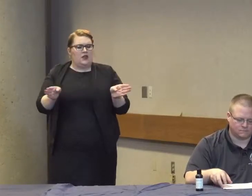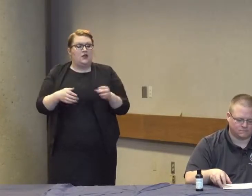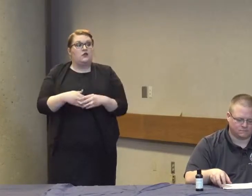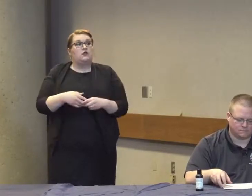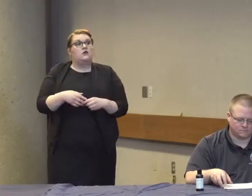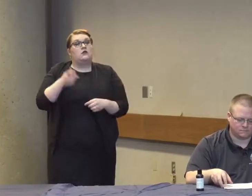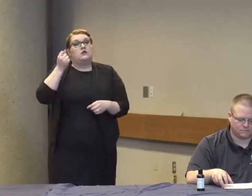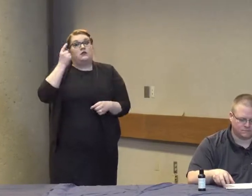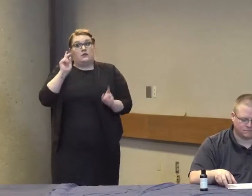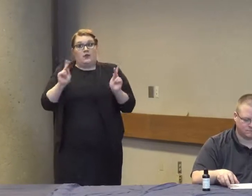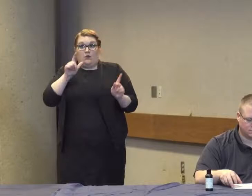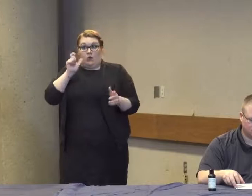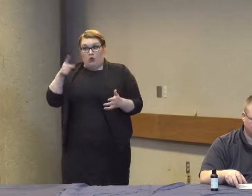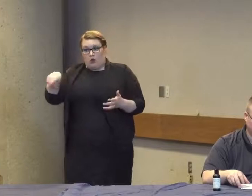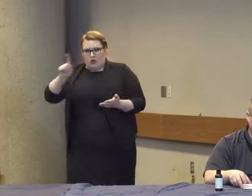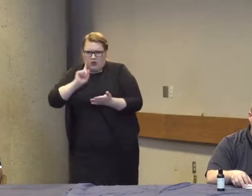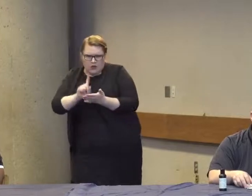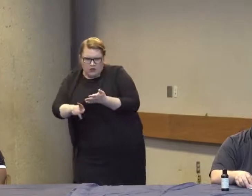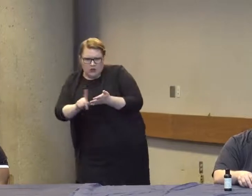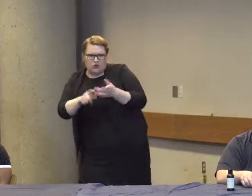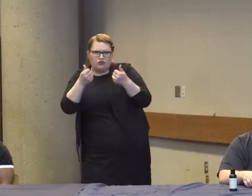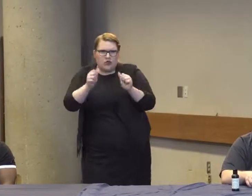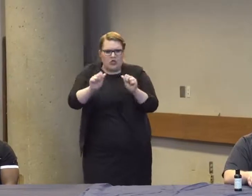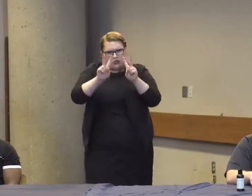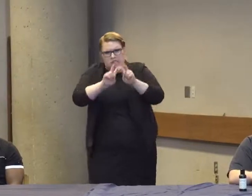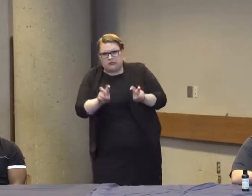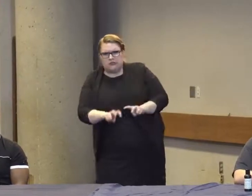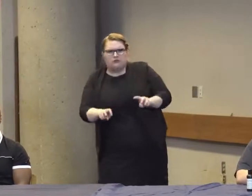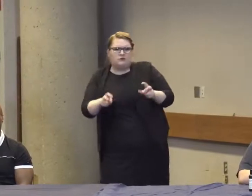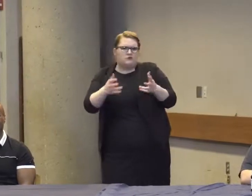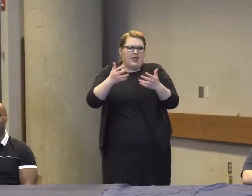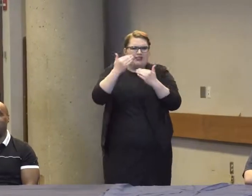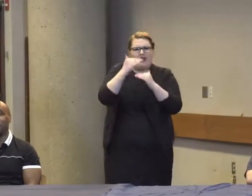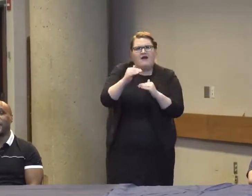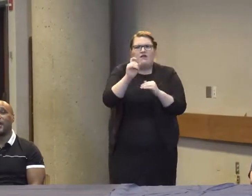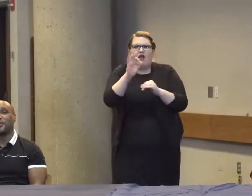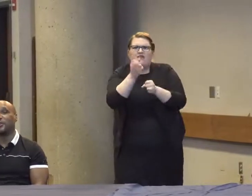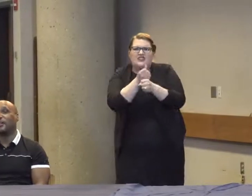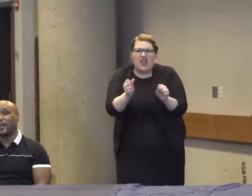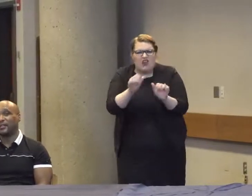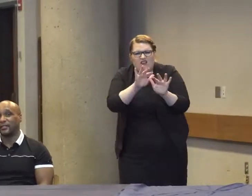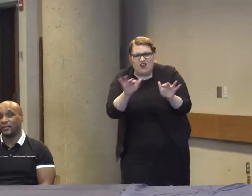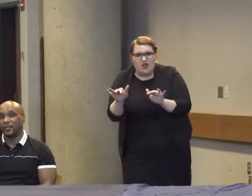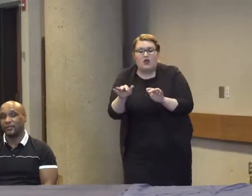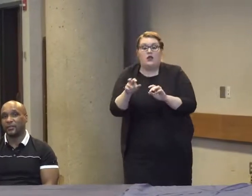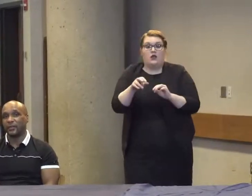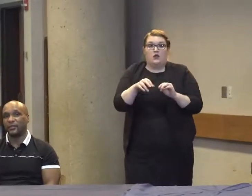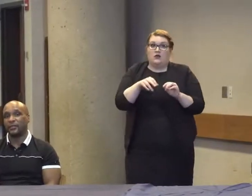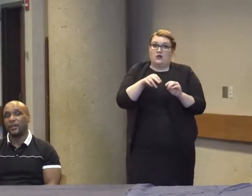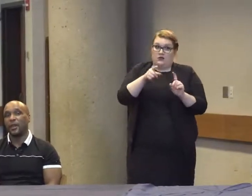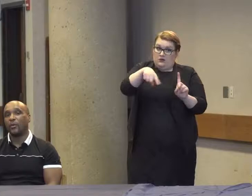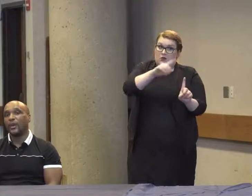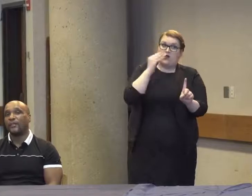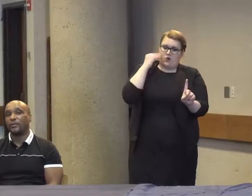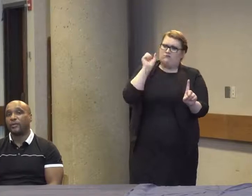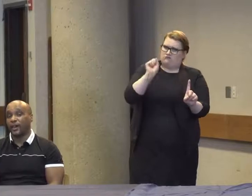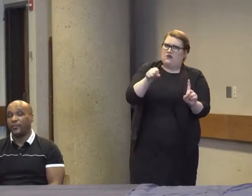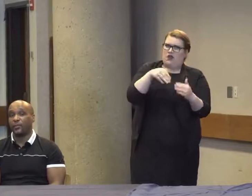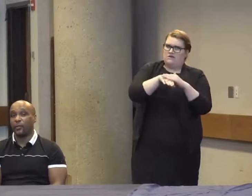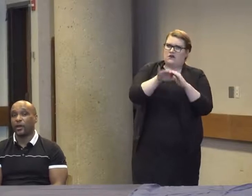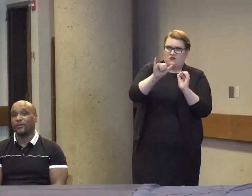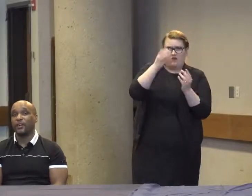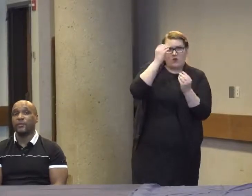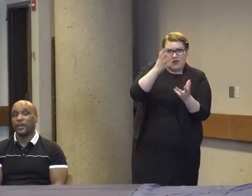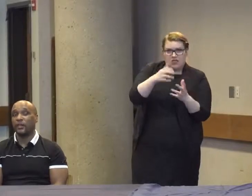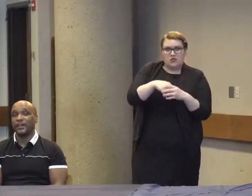the investigations to determine the level of safety and provide guidelines for those at home do have access to that information. We have